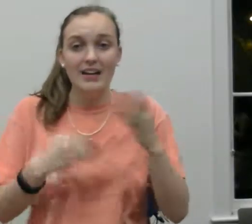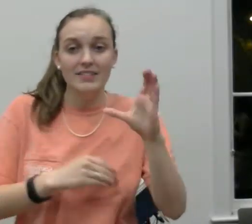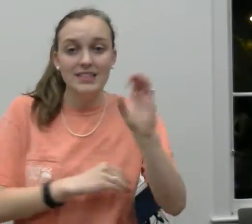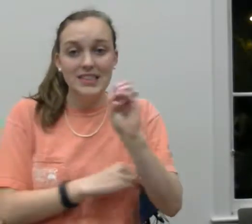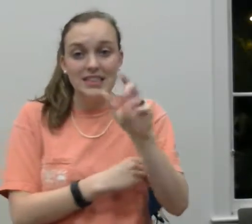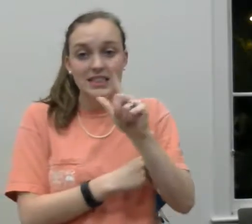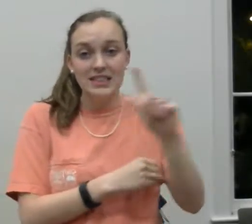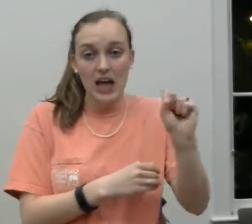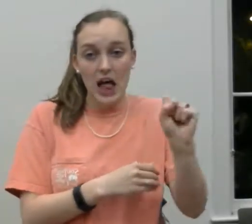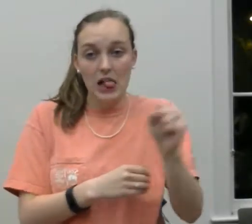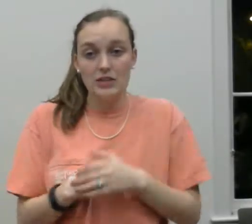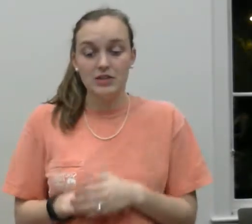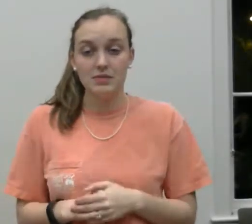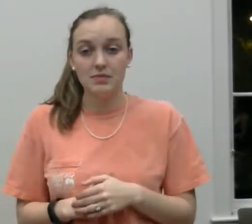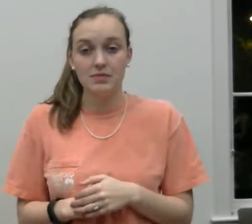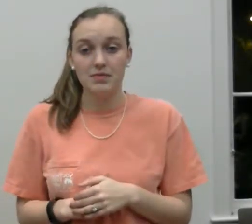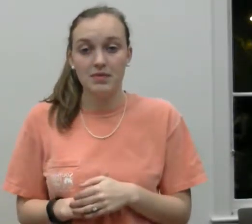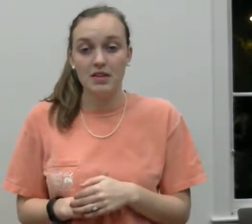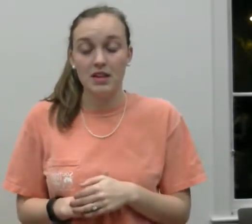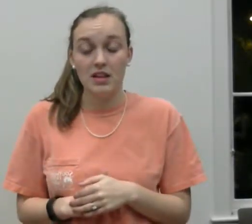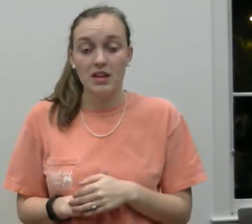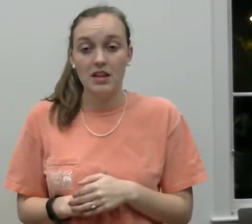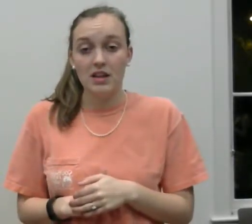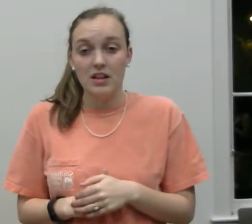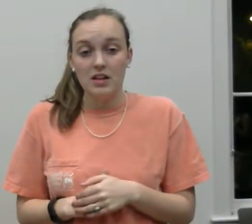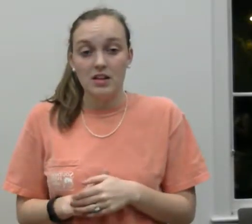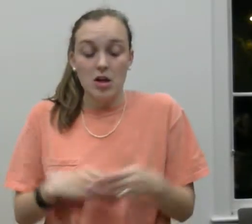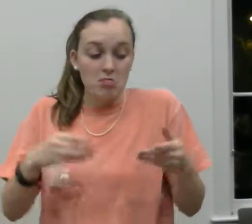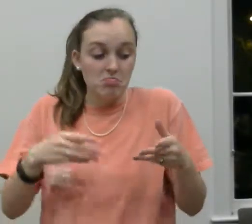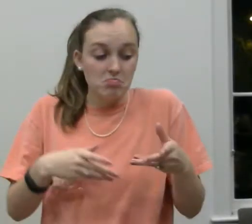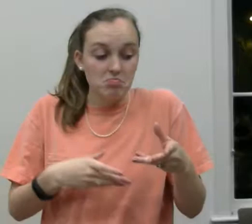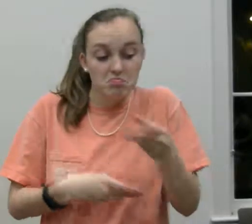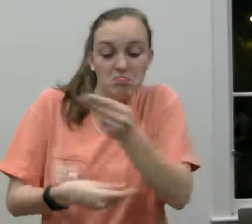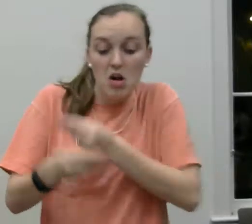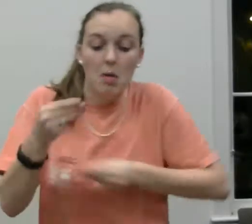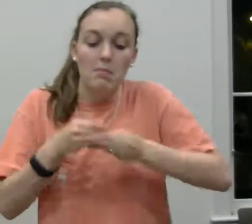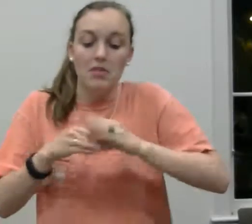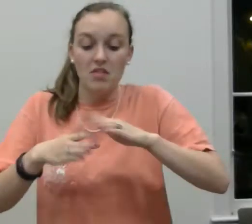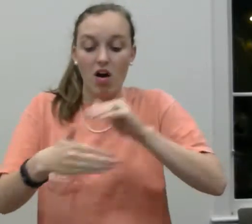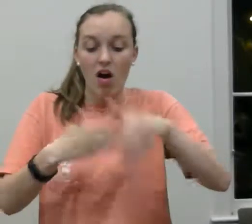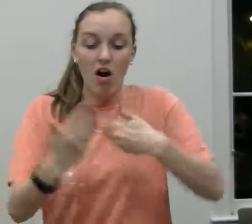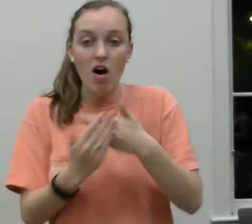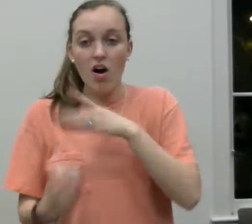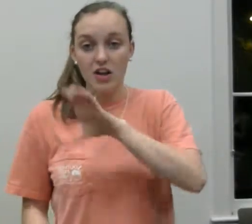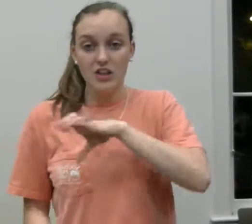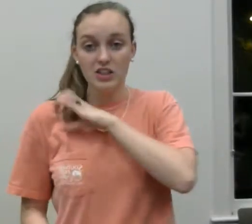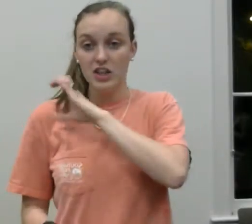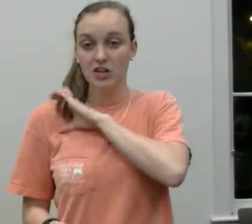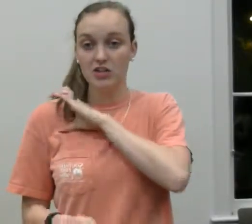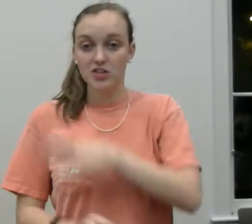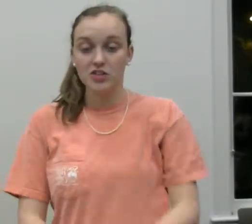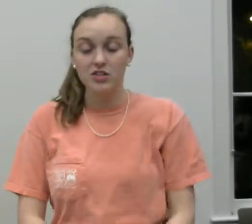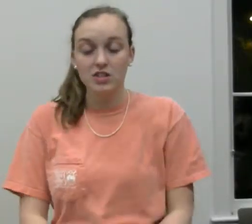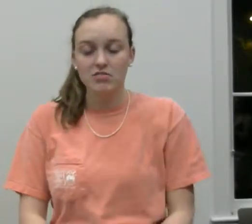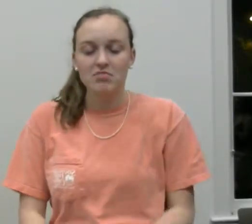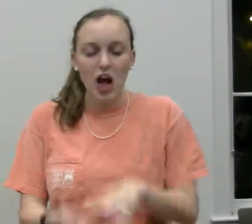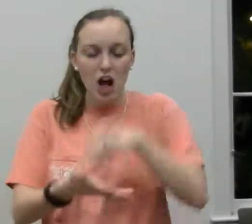life. They can complete or carry out all of these characteristics within a single cell. We'll learn more about that in cell